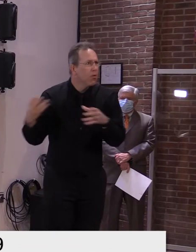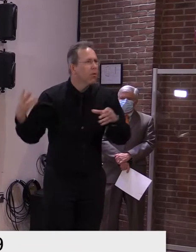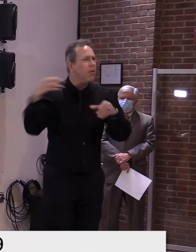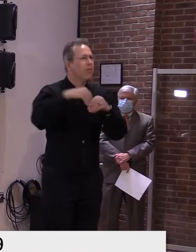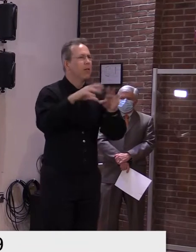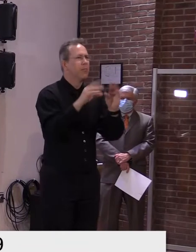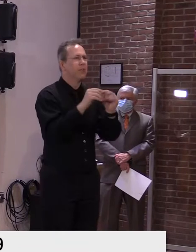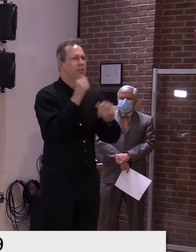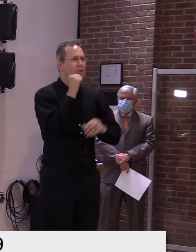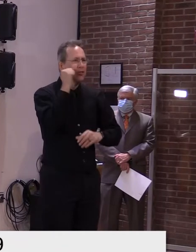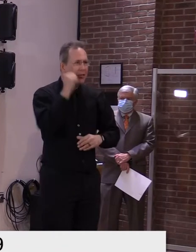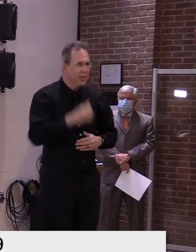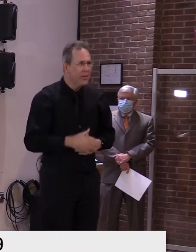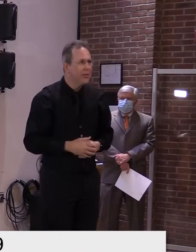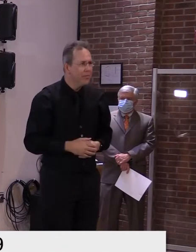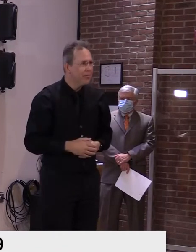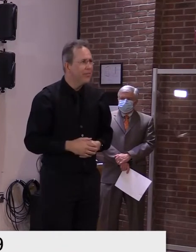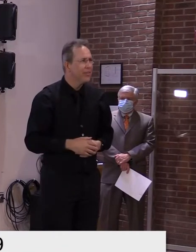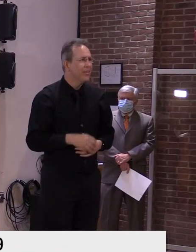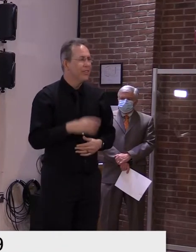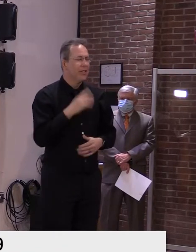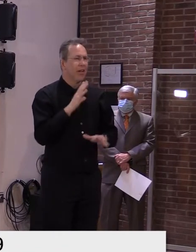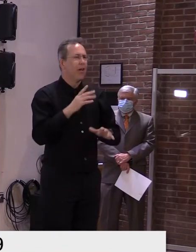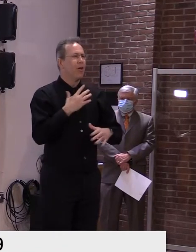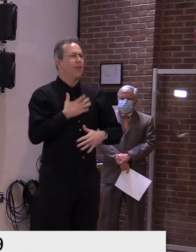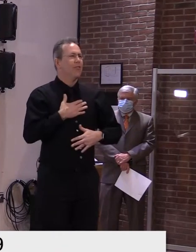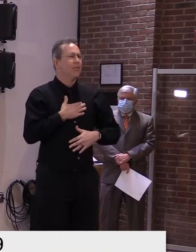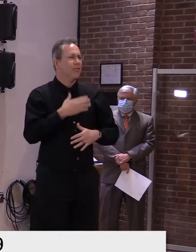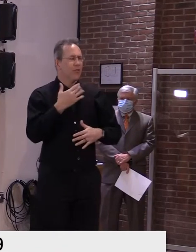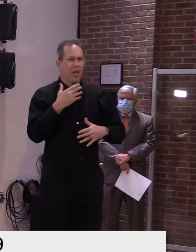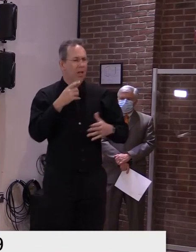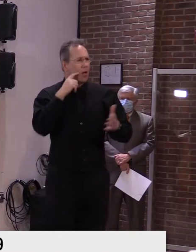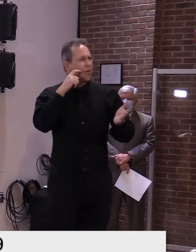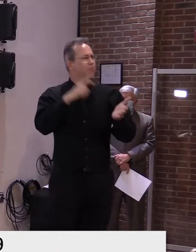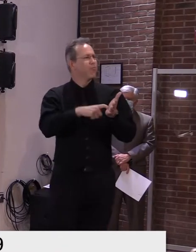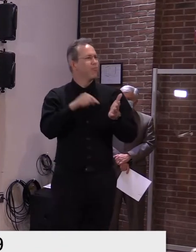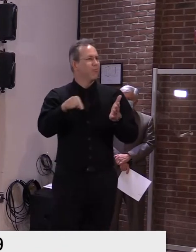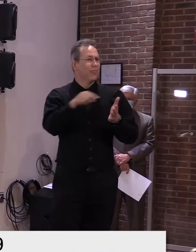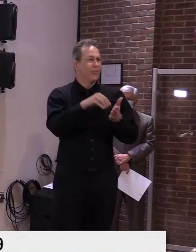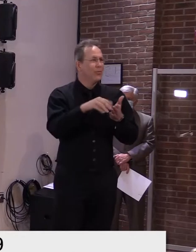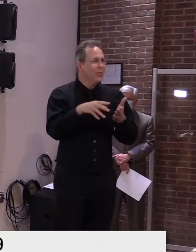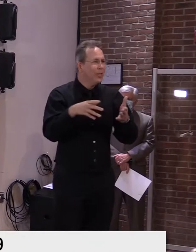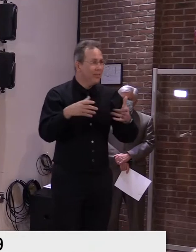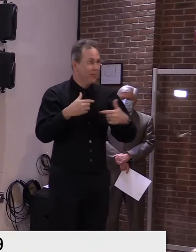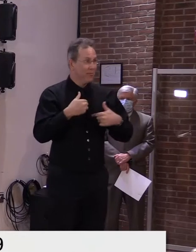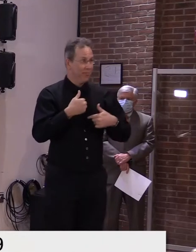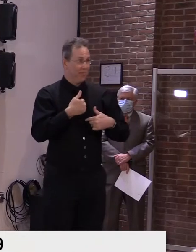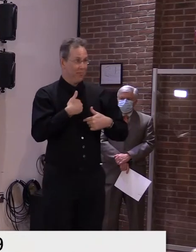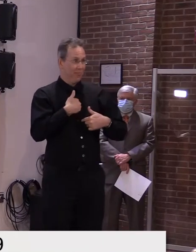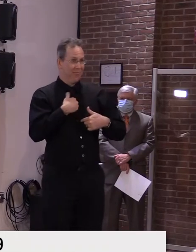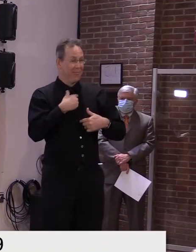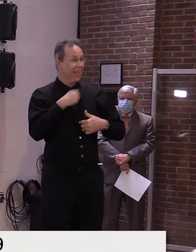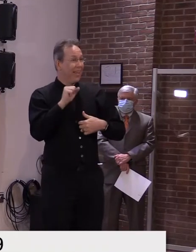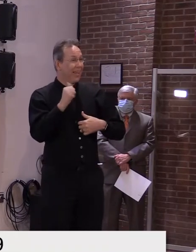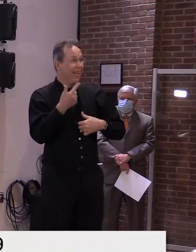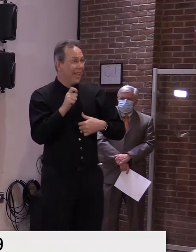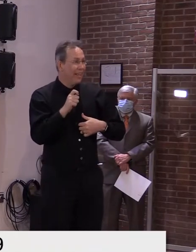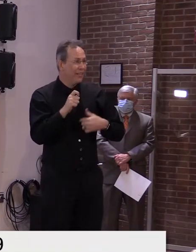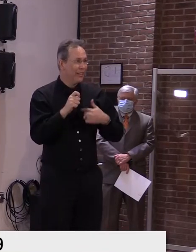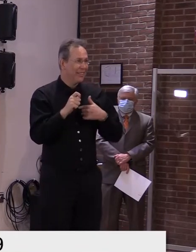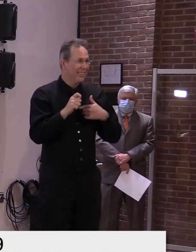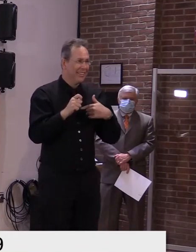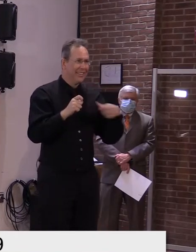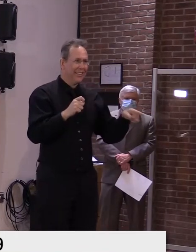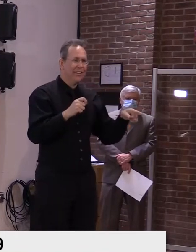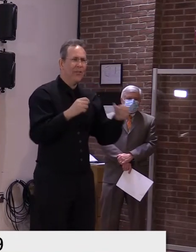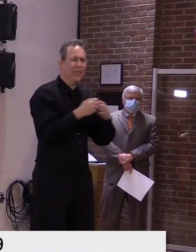right up top, I fully recognize the irony of someone my age being here representing youth voice. That is not what I mean